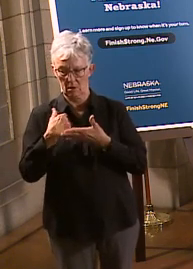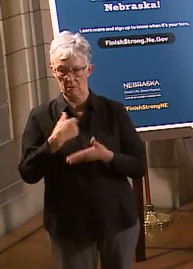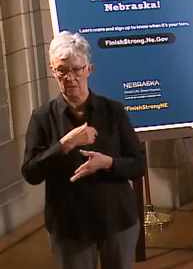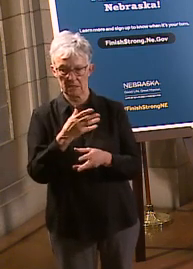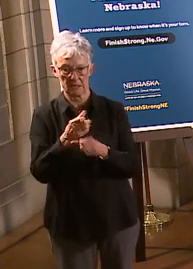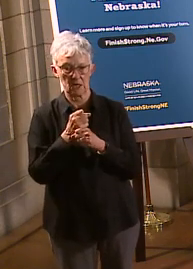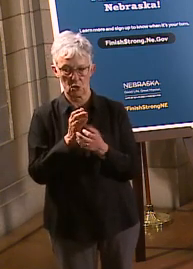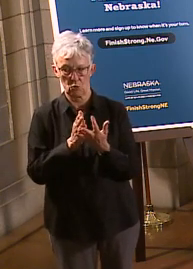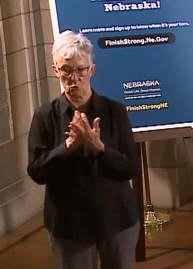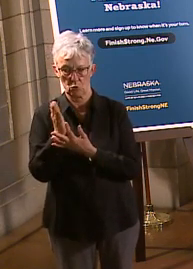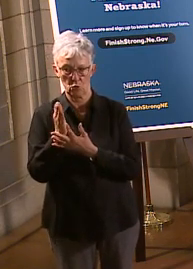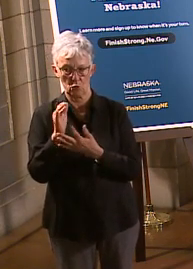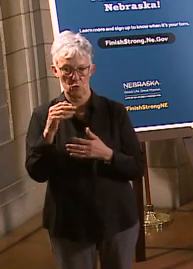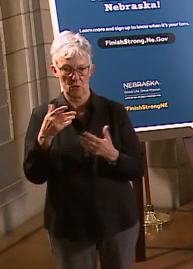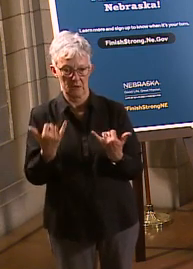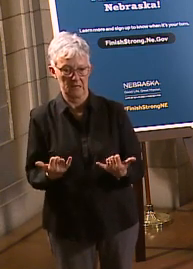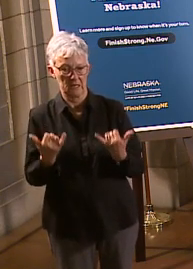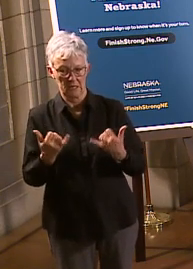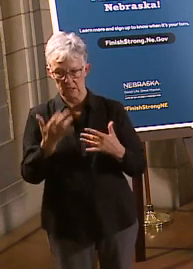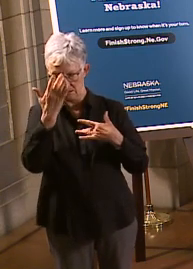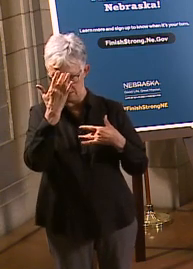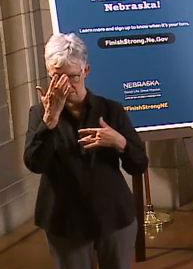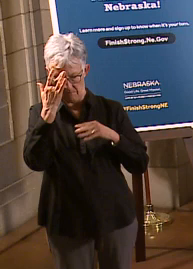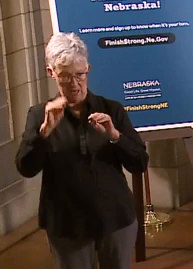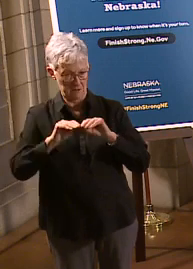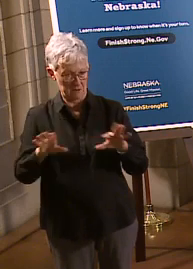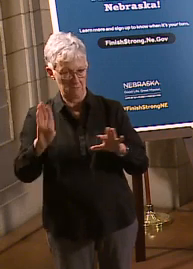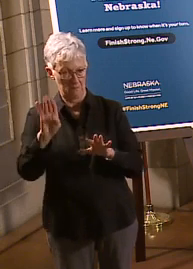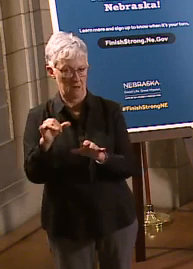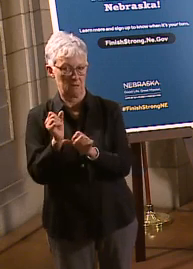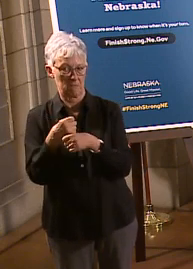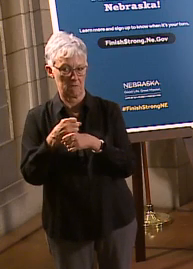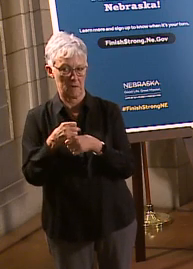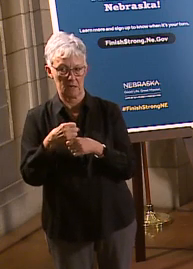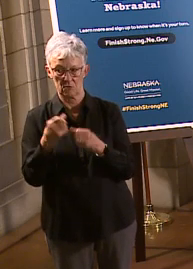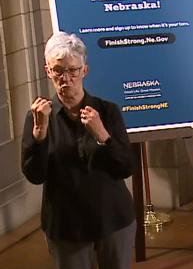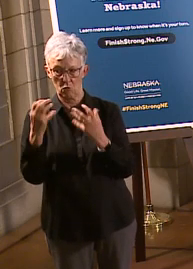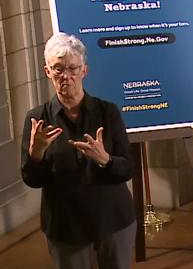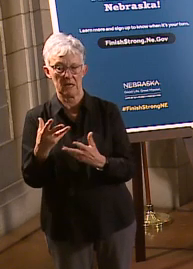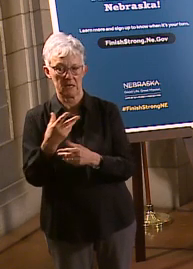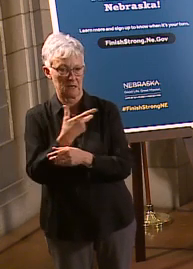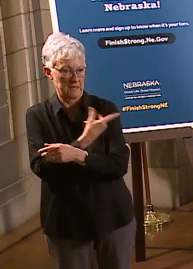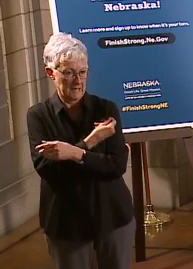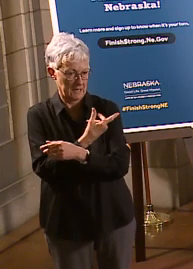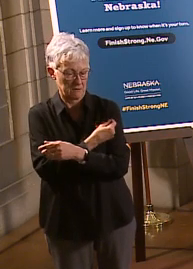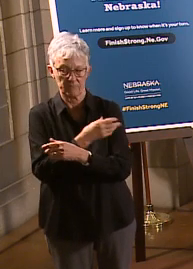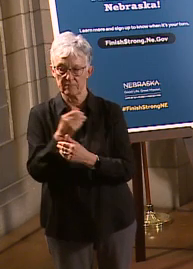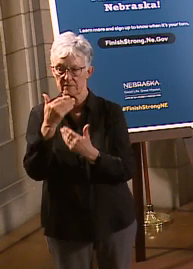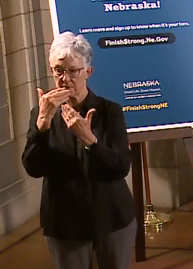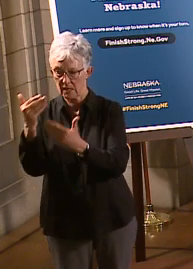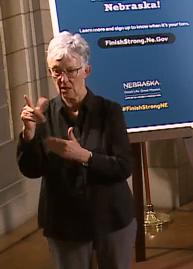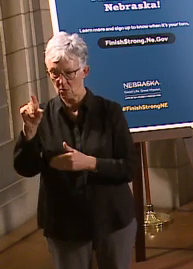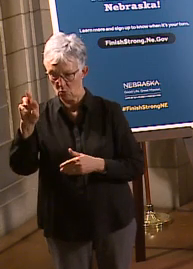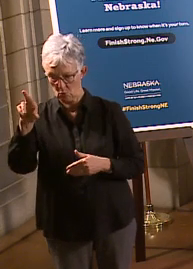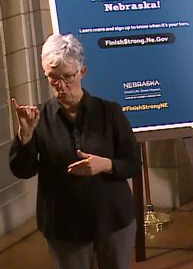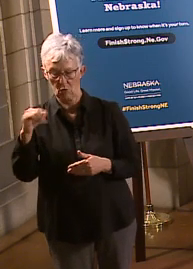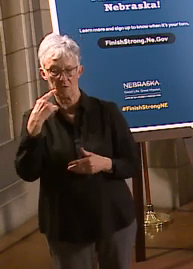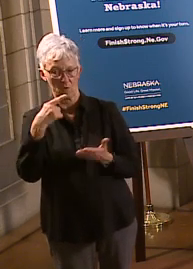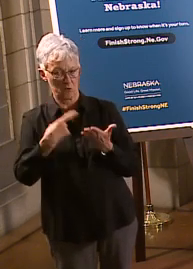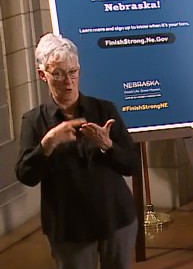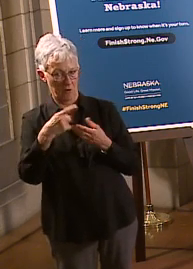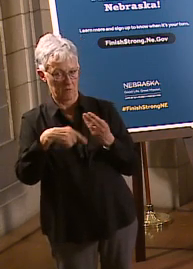needles. So thank you, and the needles and syringes. So thank you very much. And Lori, thank you for being here to help talk about the state system. Francis, thank you very